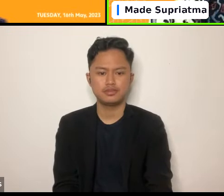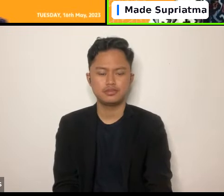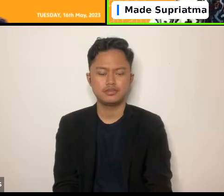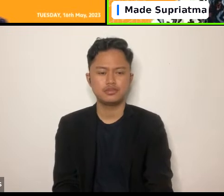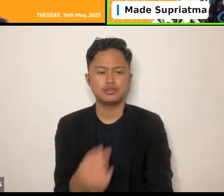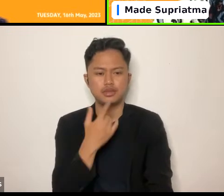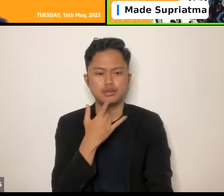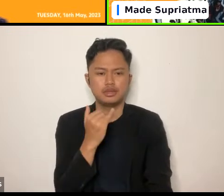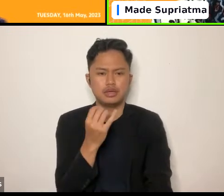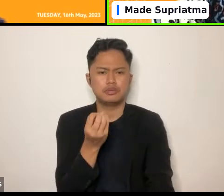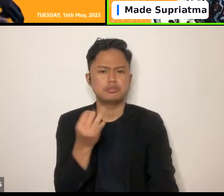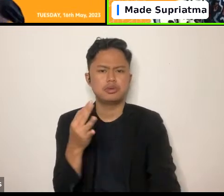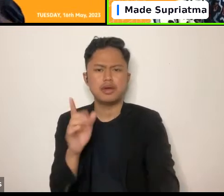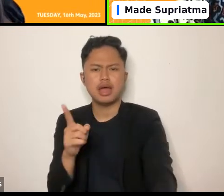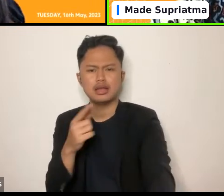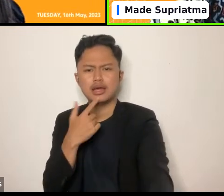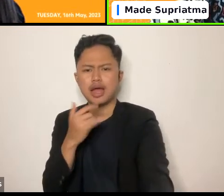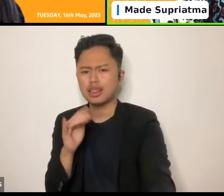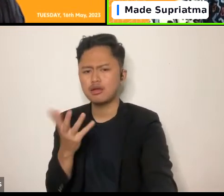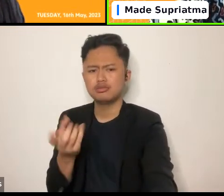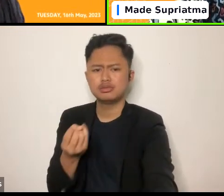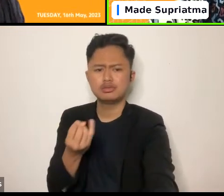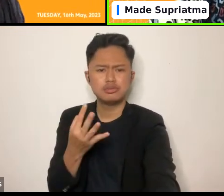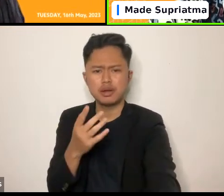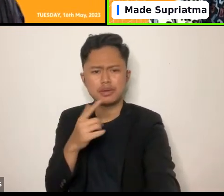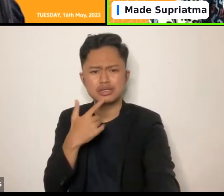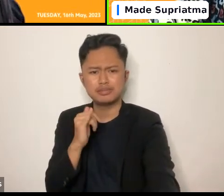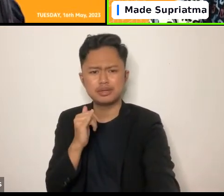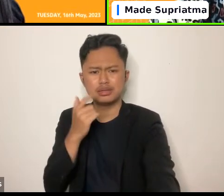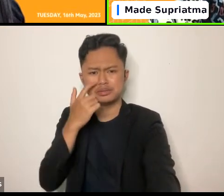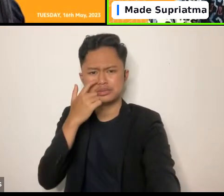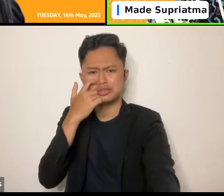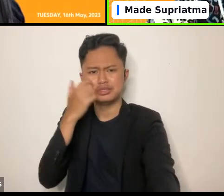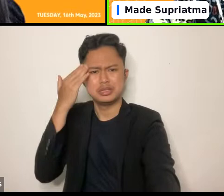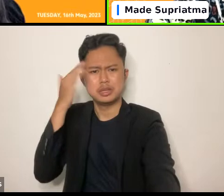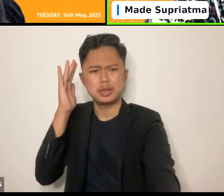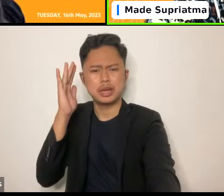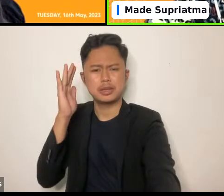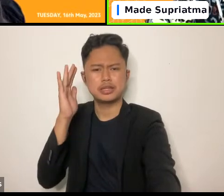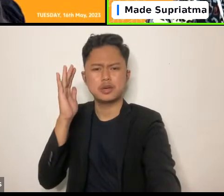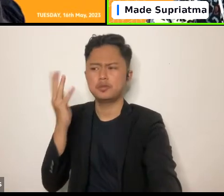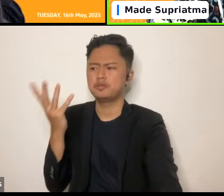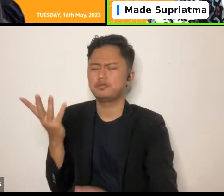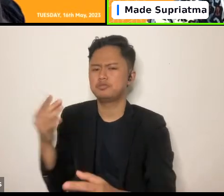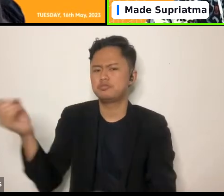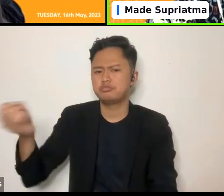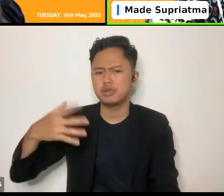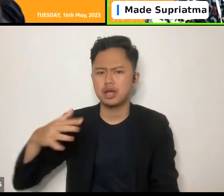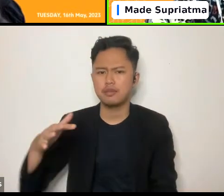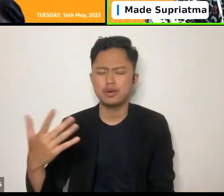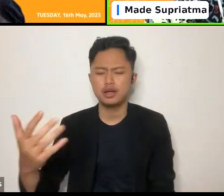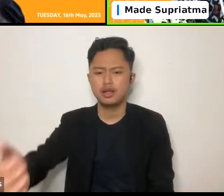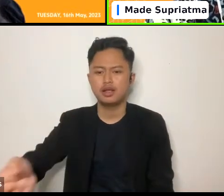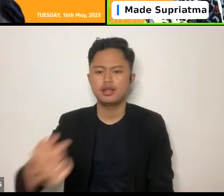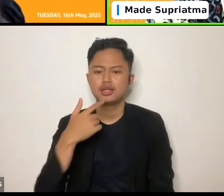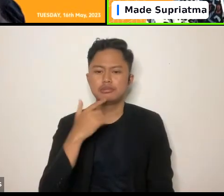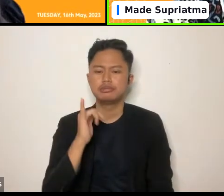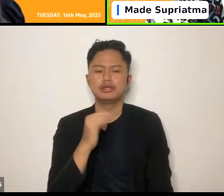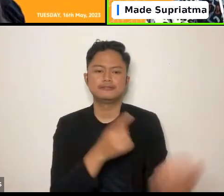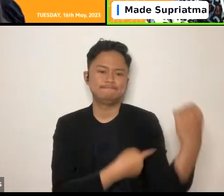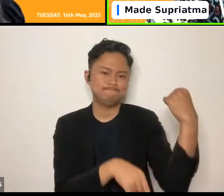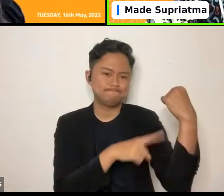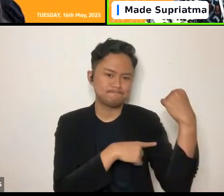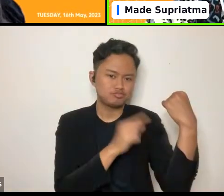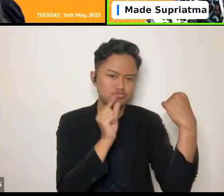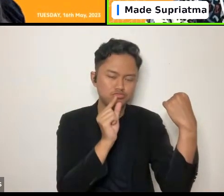And also something is going, I don't know what to say, but they have the skill to do that